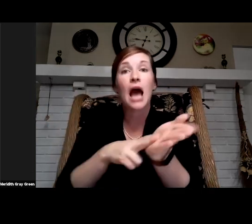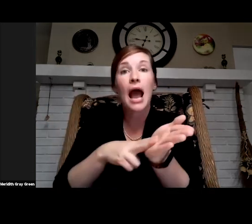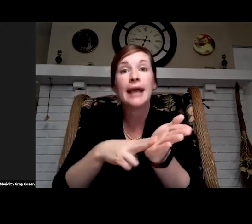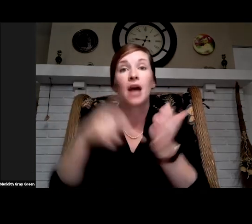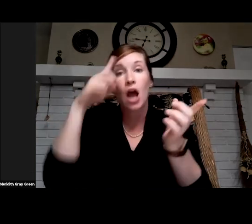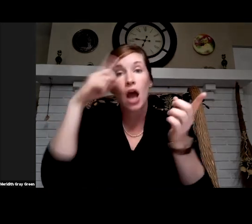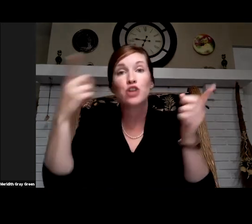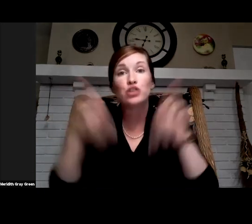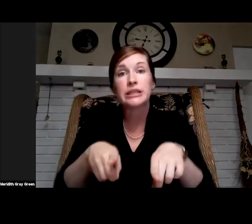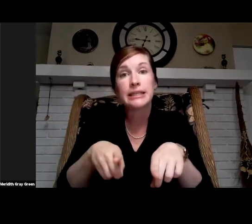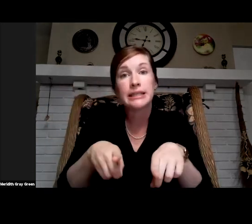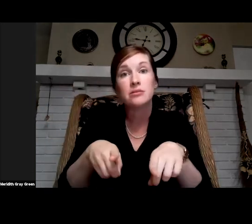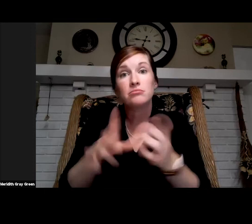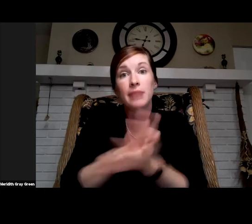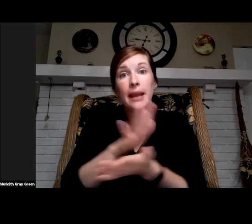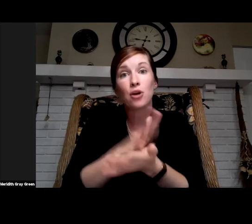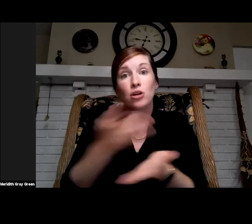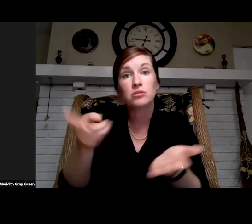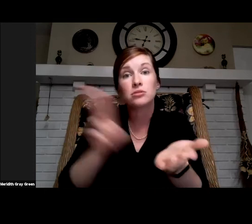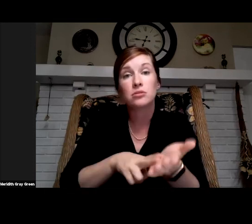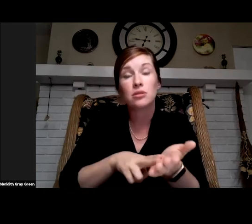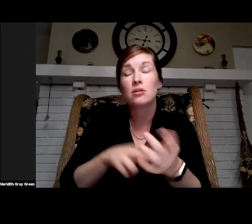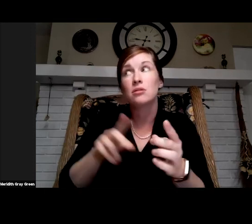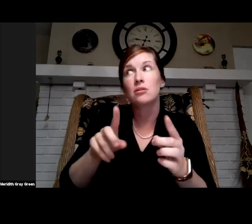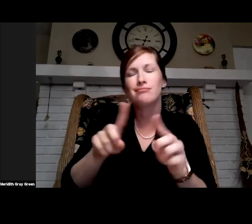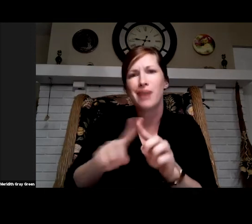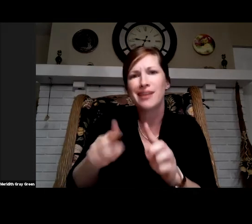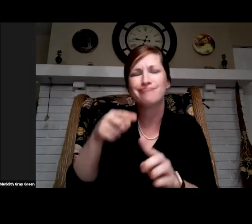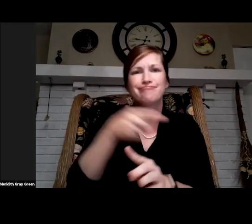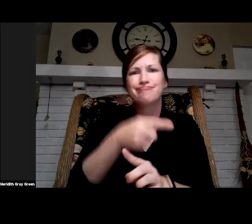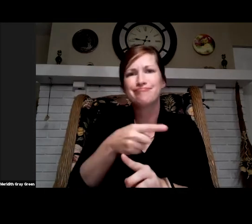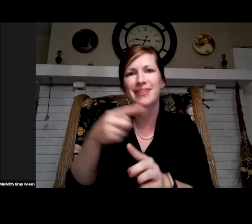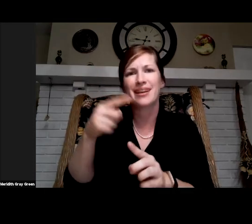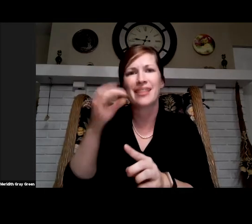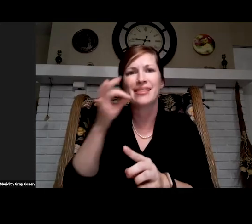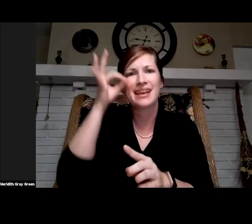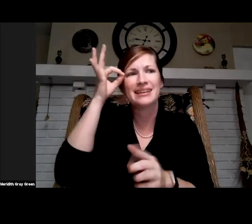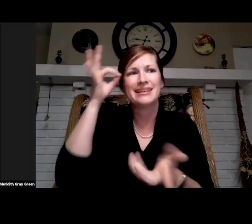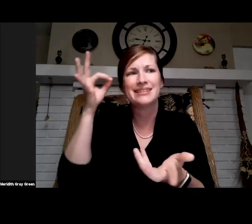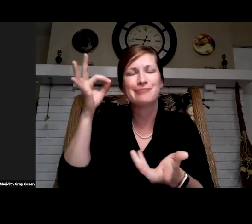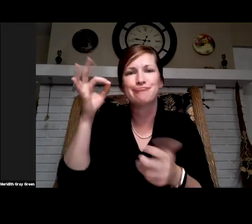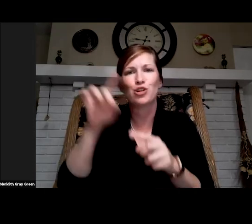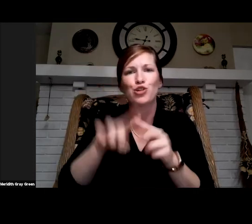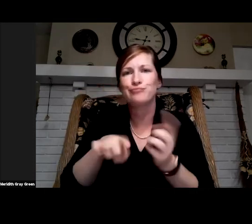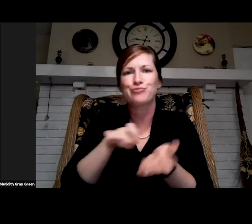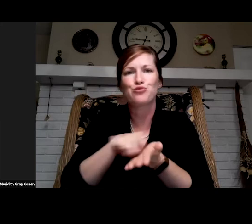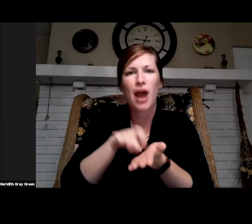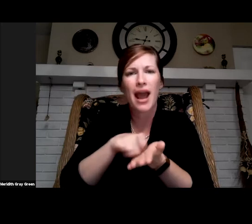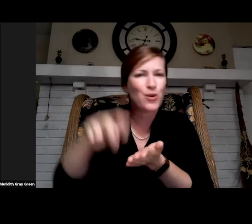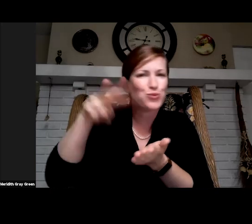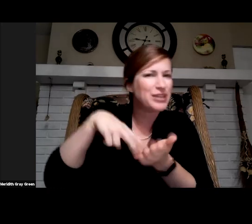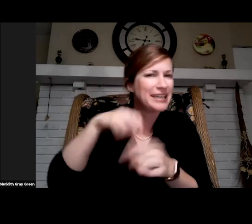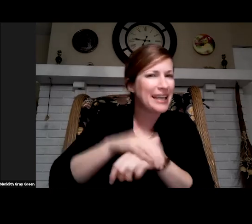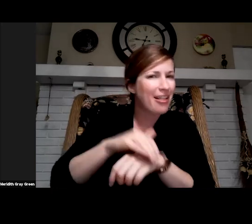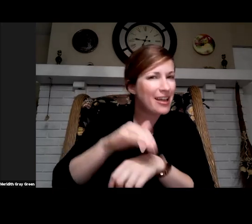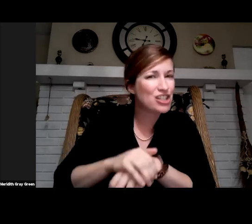got together, they signed an agreement, the treaty, that the